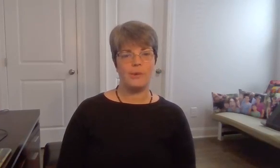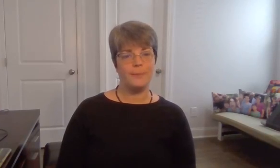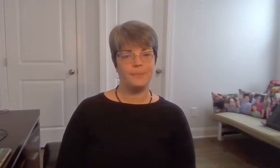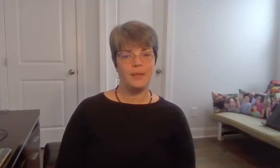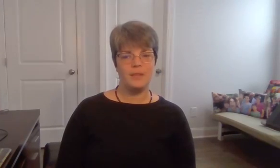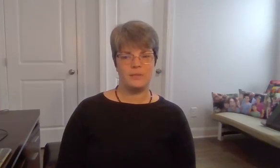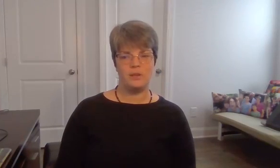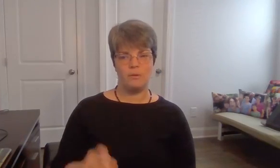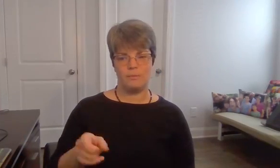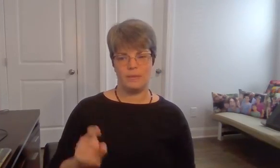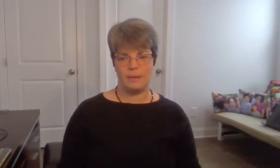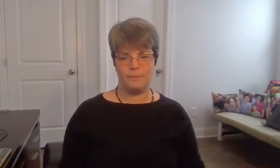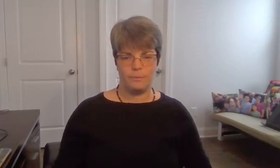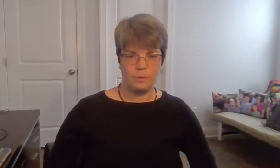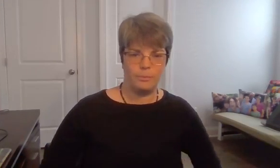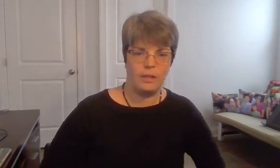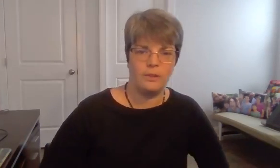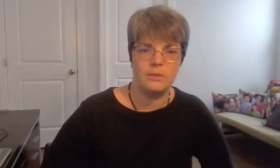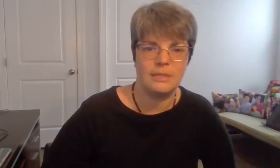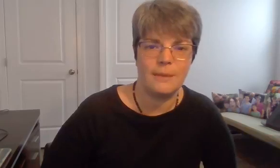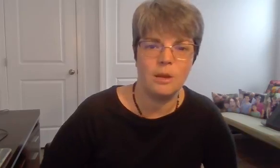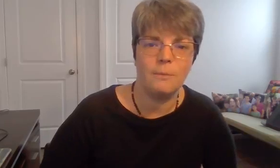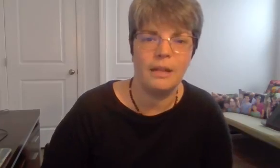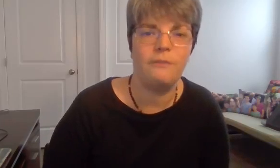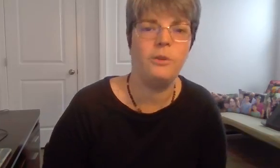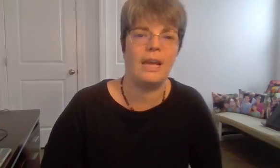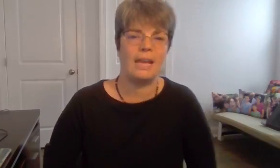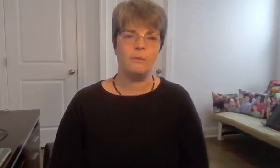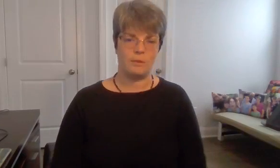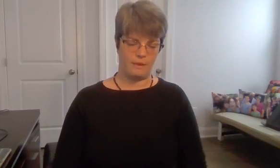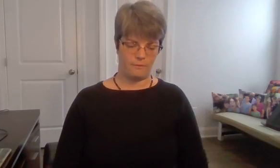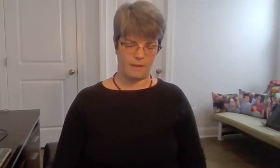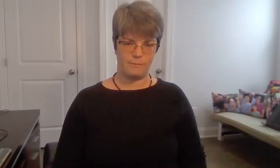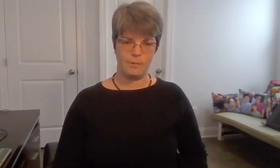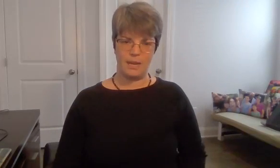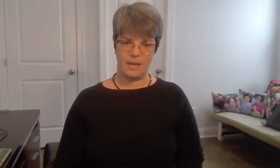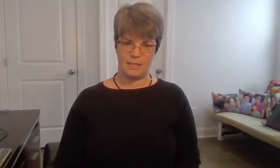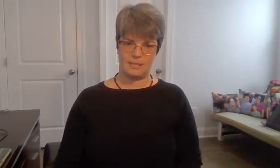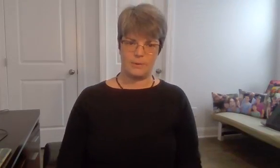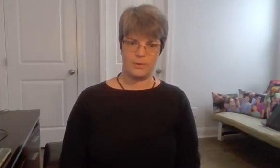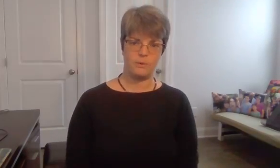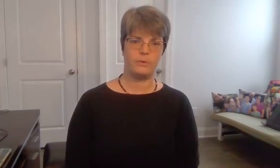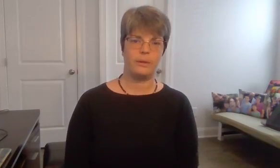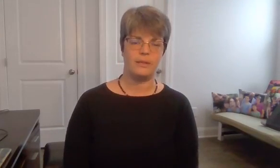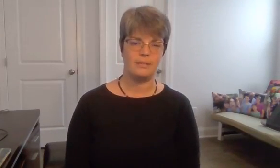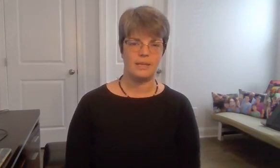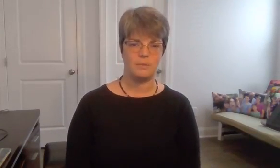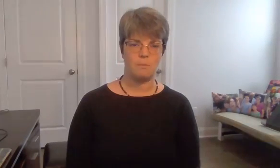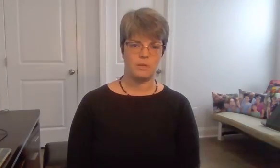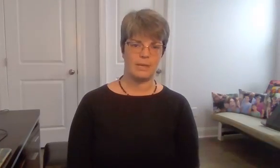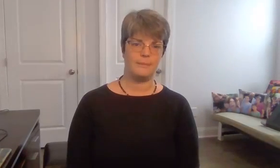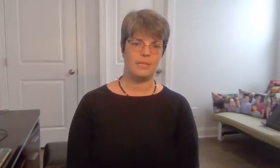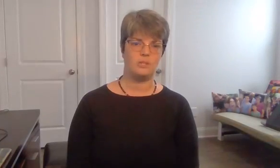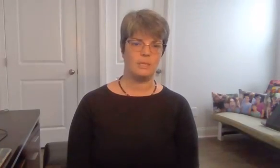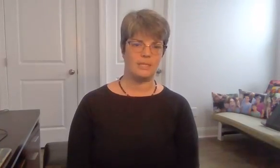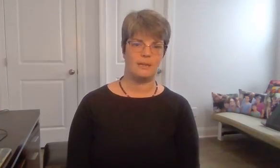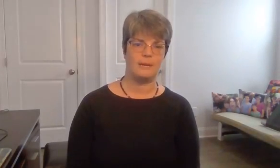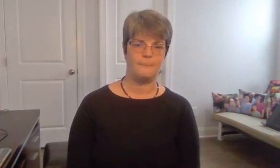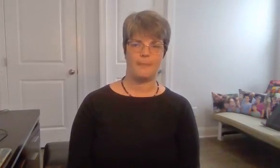review. So I know we're pretty close to time here, but if you want to hang in with me for 5 more minutes, I will go through all these signs one more time in case you missed anything. All